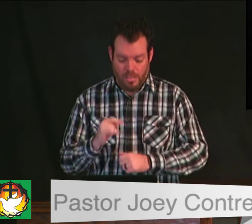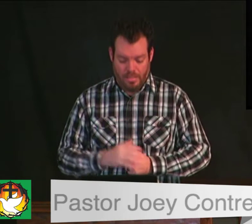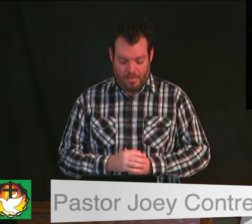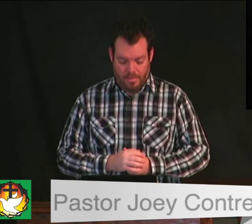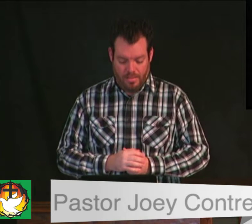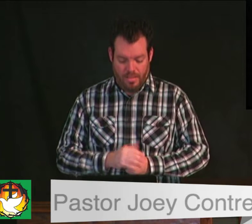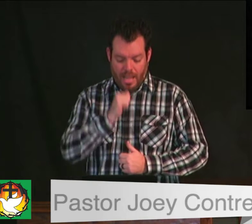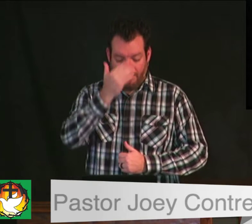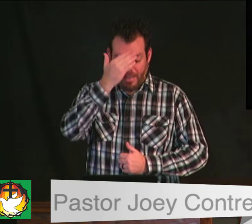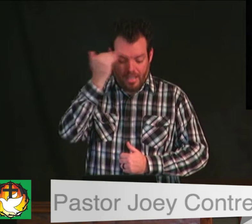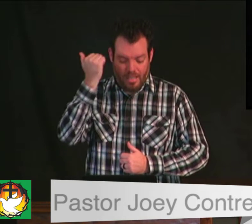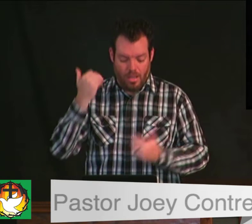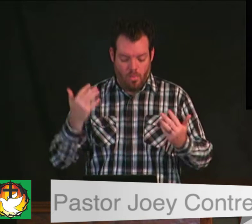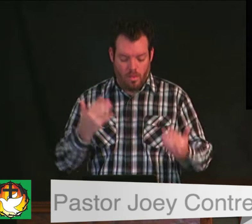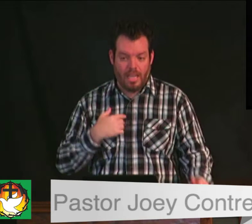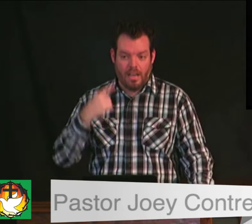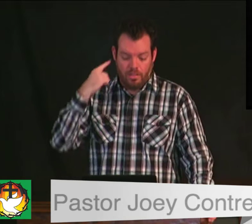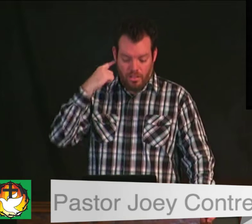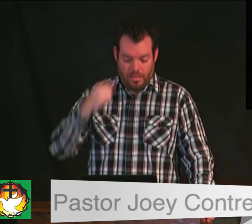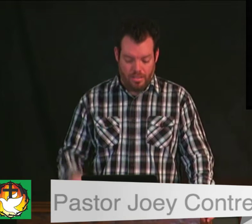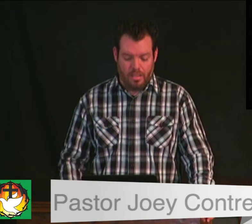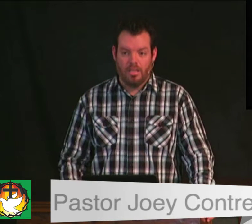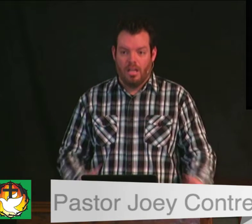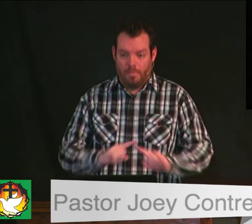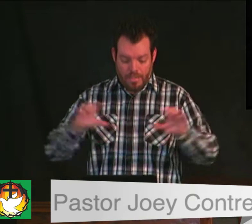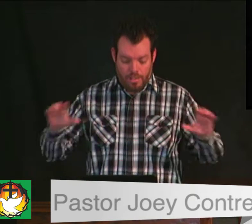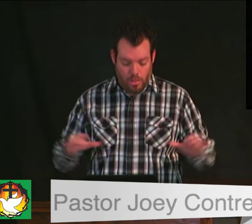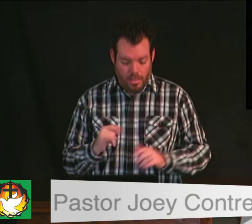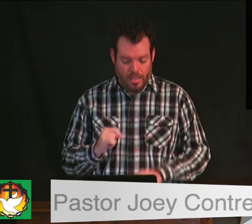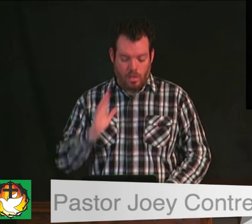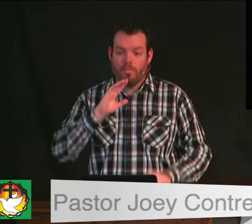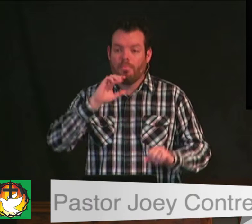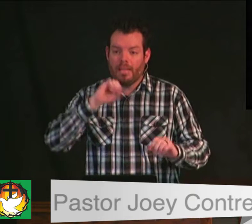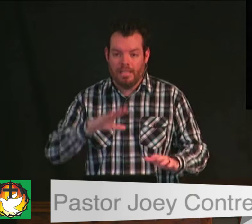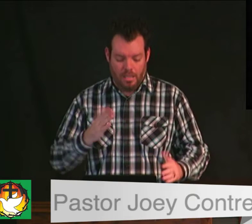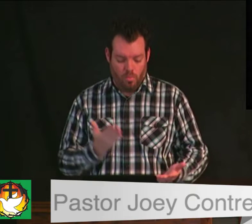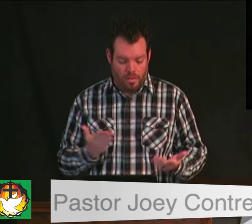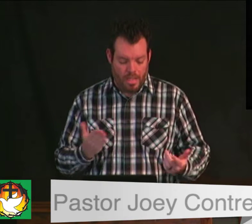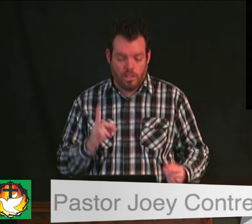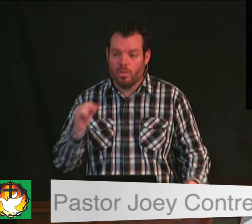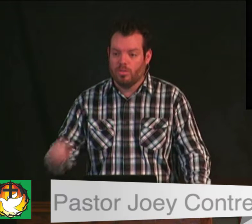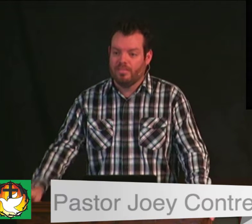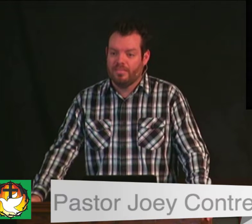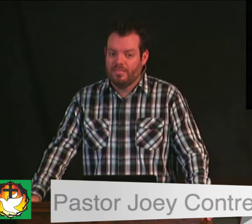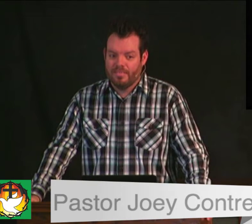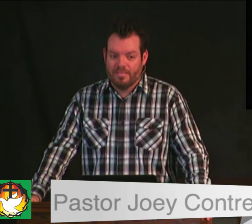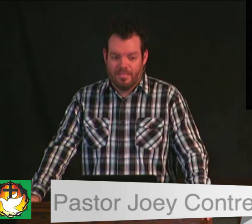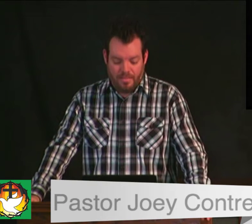it, not forgetting what they have heard. But in doing it, they will be blessed in what they do.